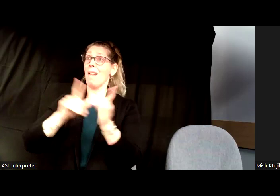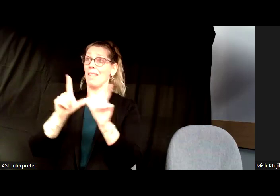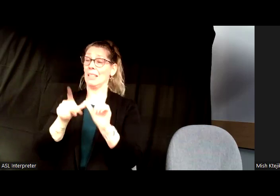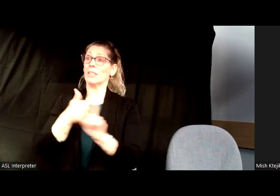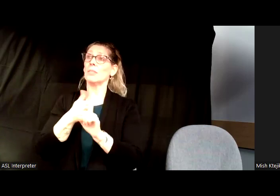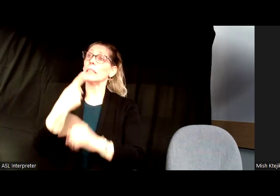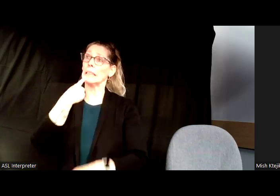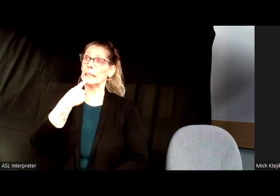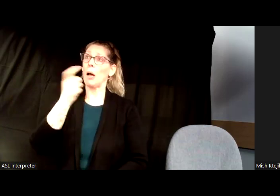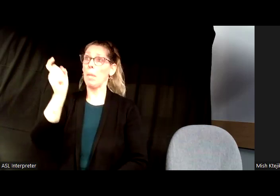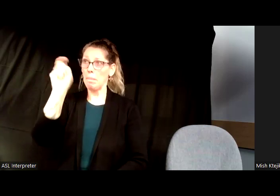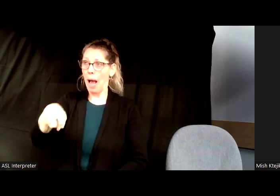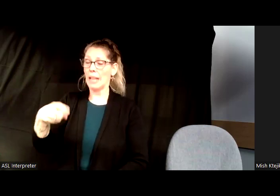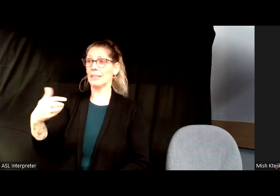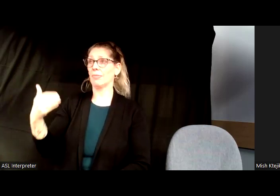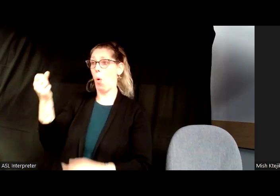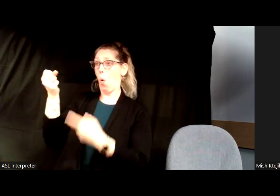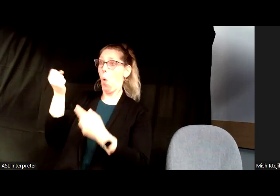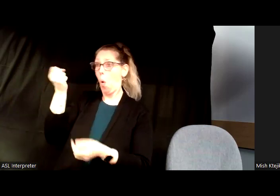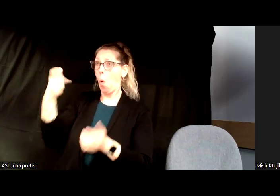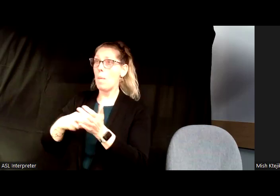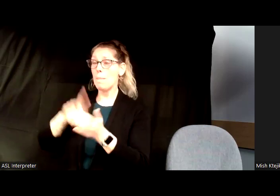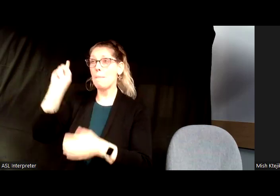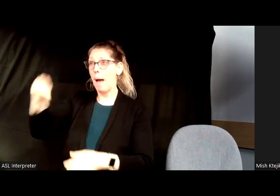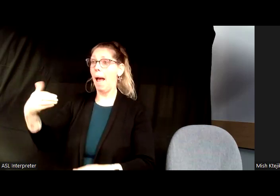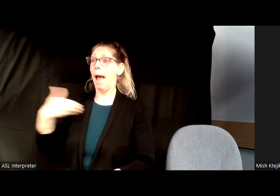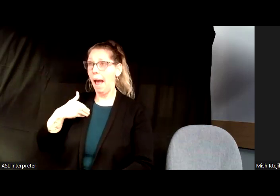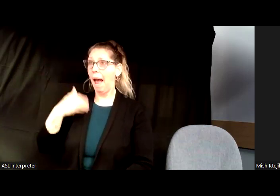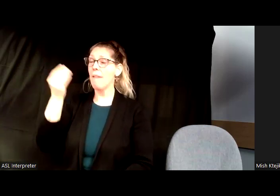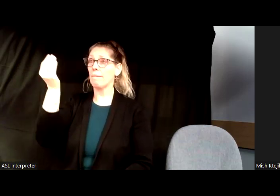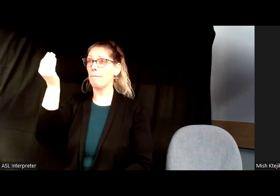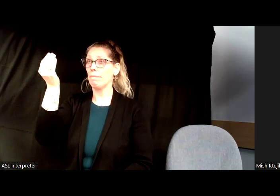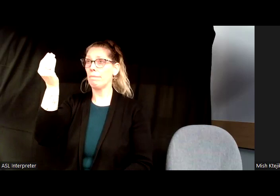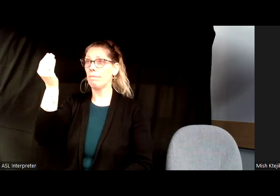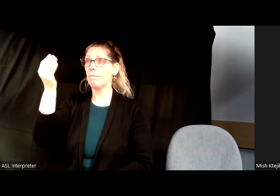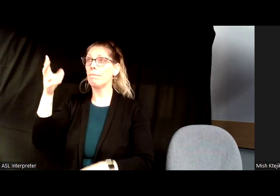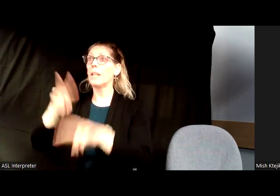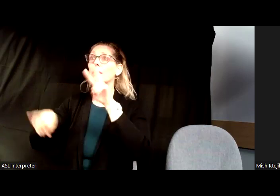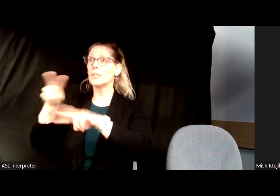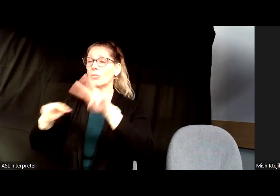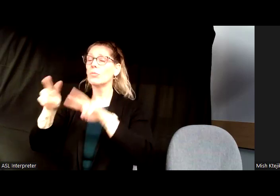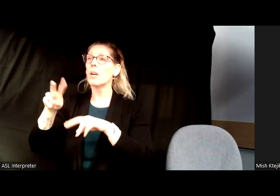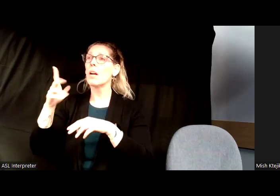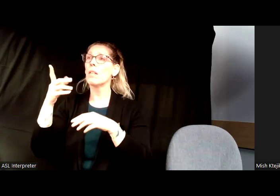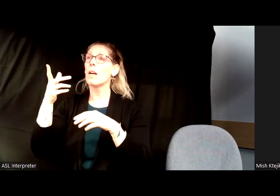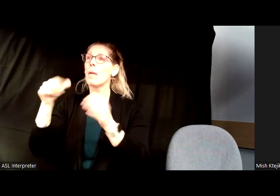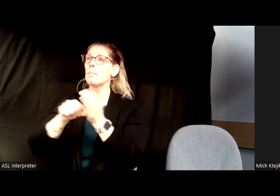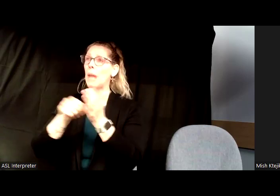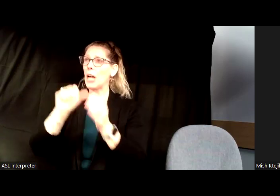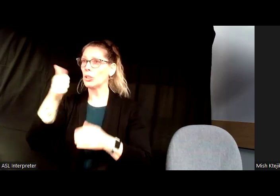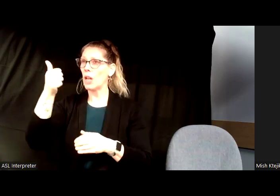for your medical license, you must hold the supervisory license. That's on line 20, page